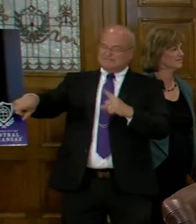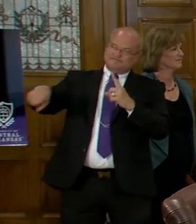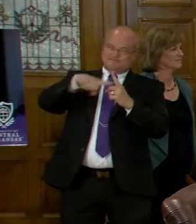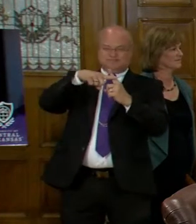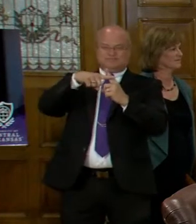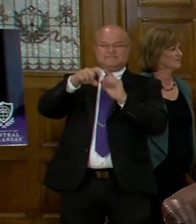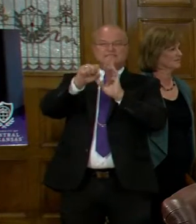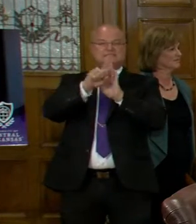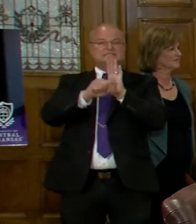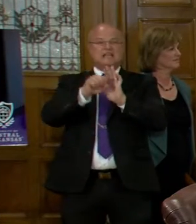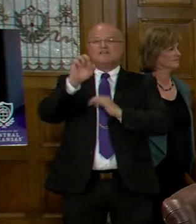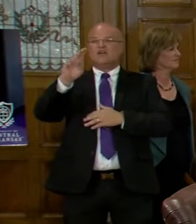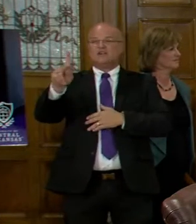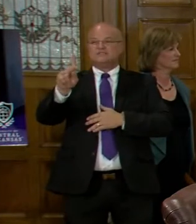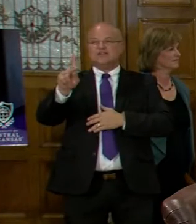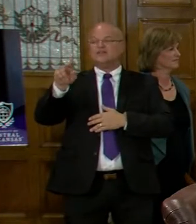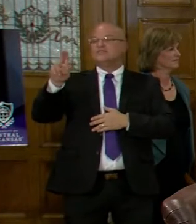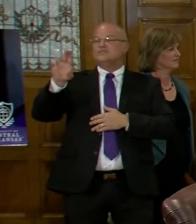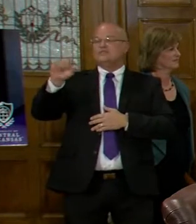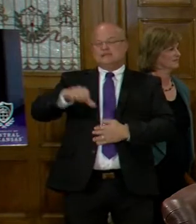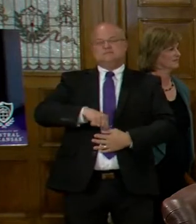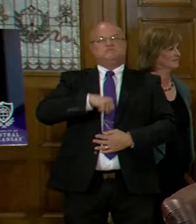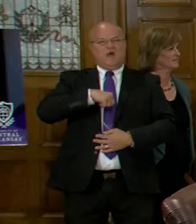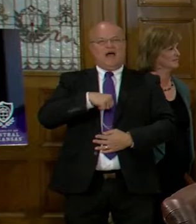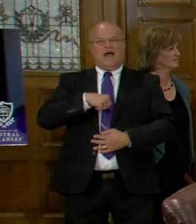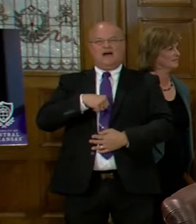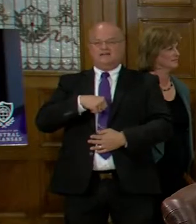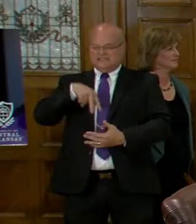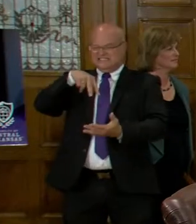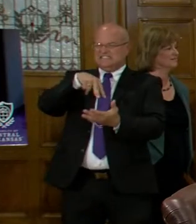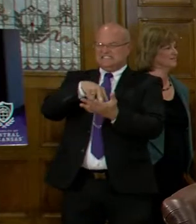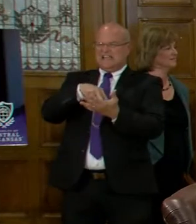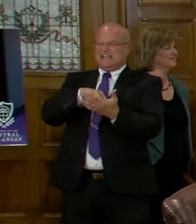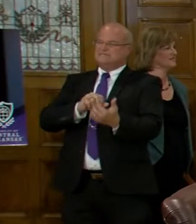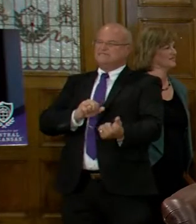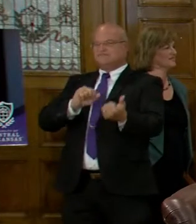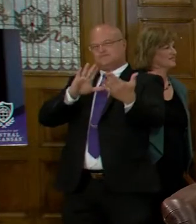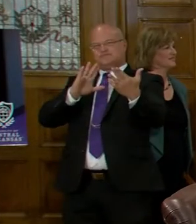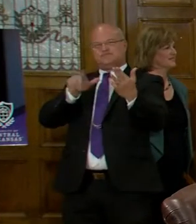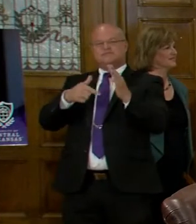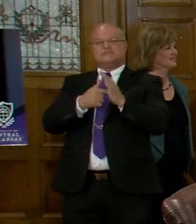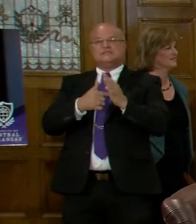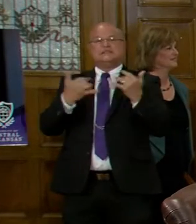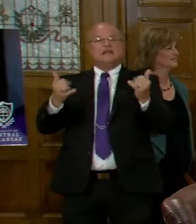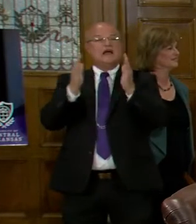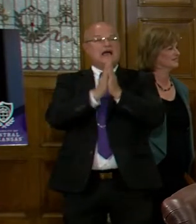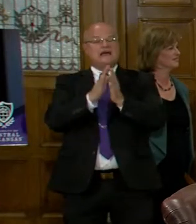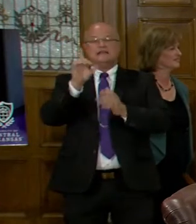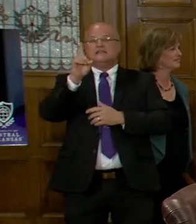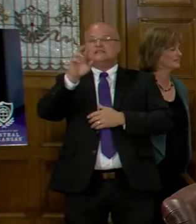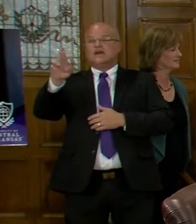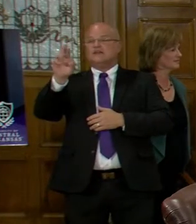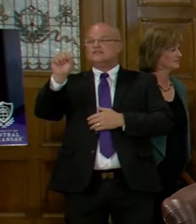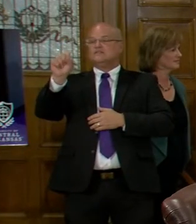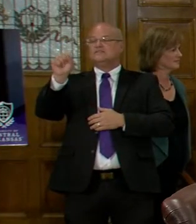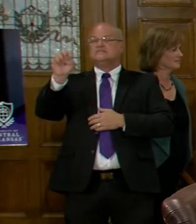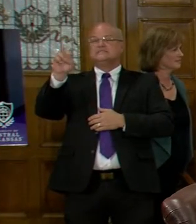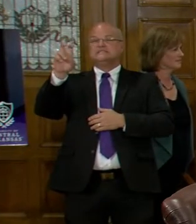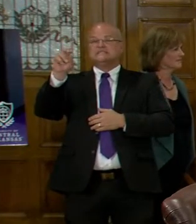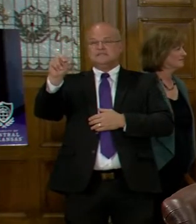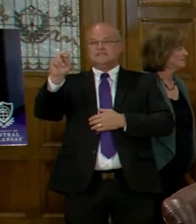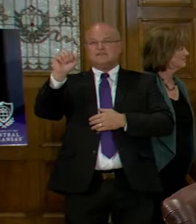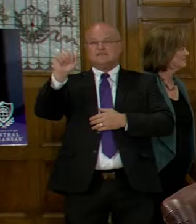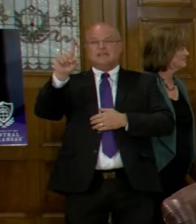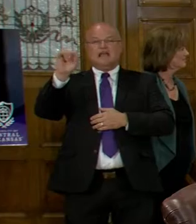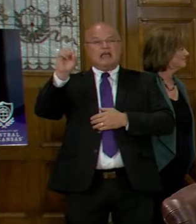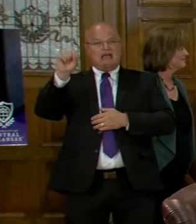of Arkansas, and UCA is proud to stand at the forefront of this work. I'm going to ask Dr. Stephen Addison, who's the Dean of College